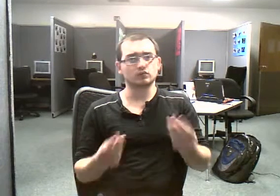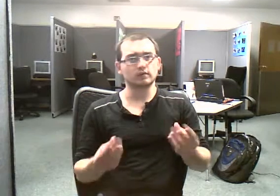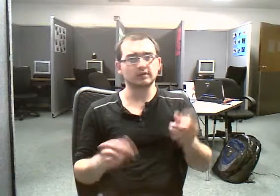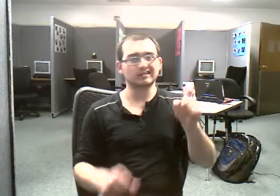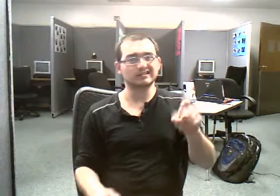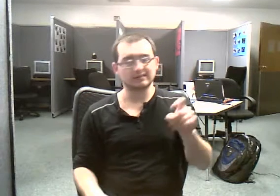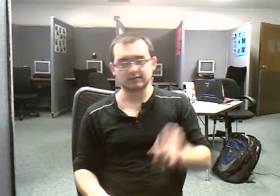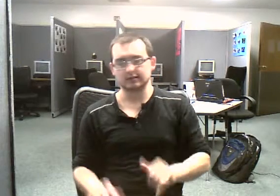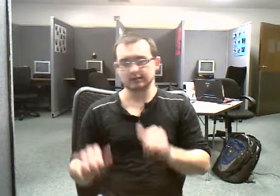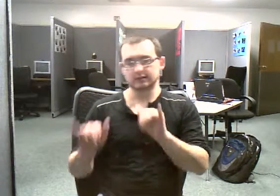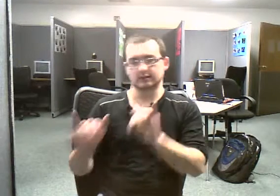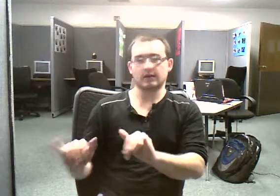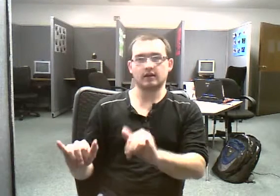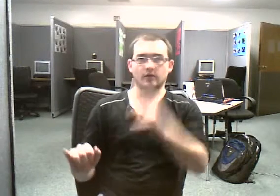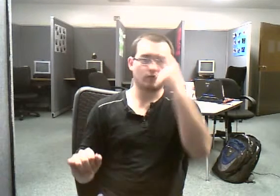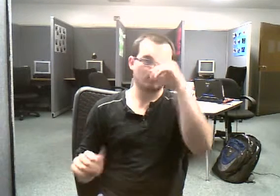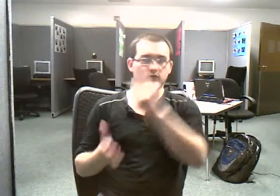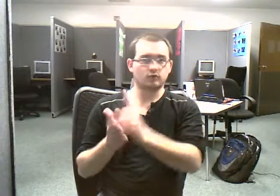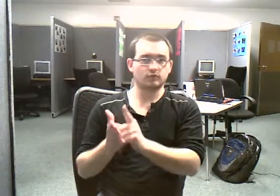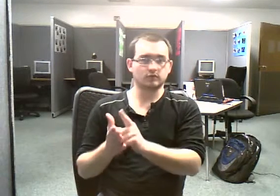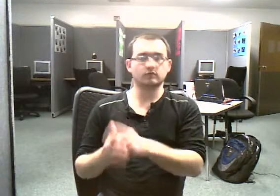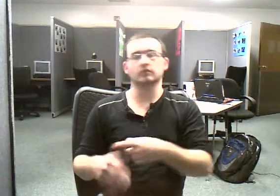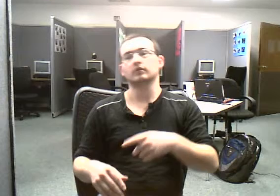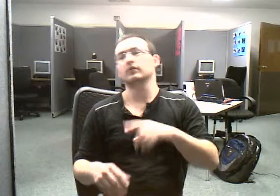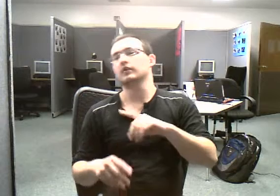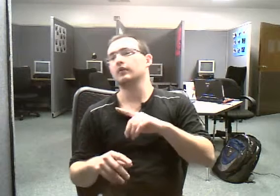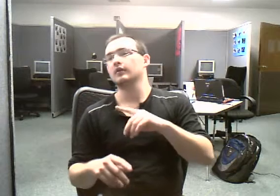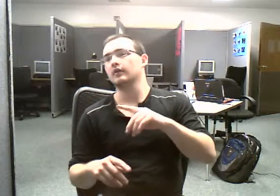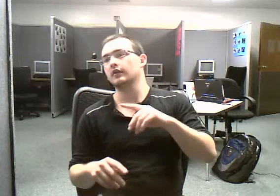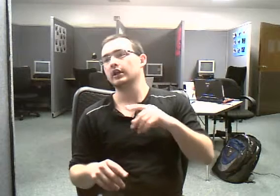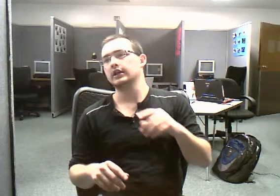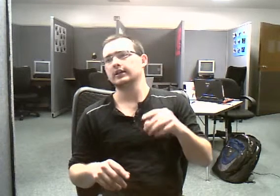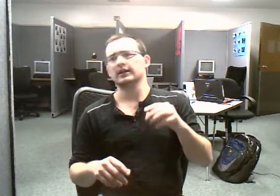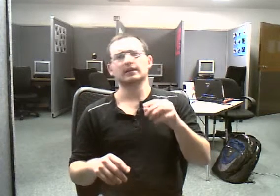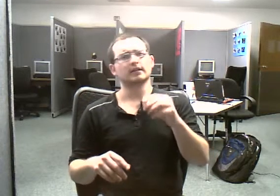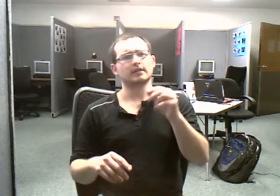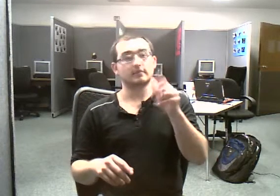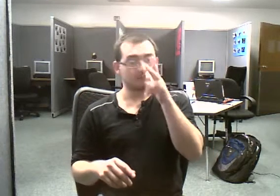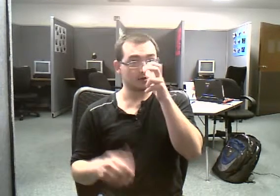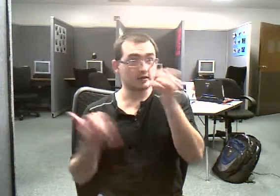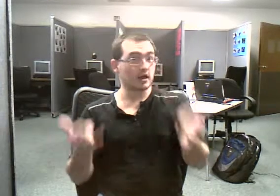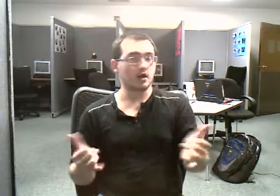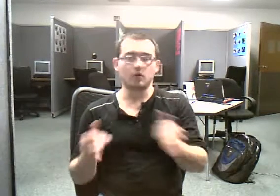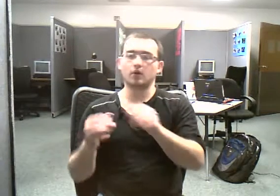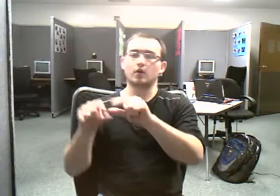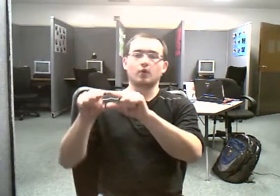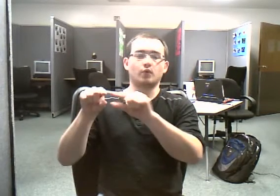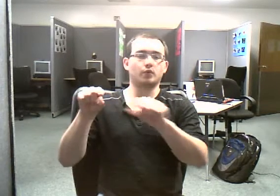surface of the water for a moment. At this stage, we call it a dun, D-U-N-N. And it, as I say, it